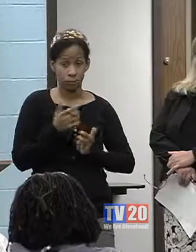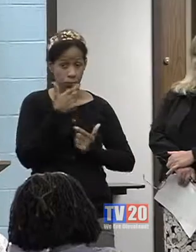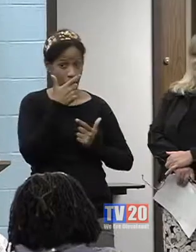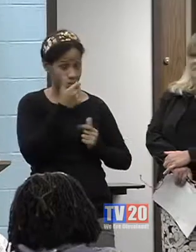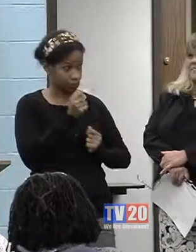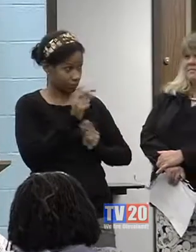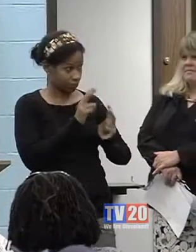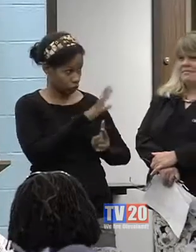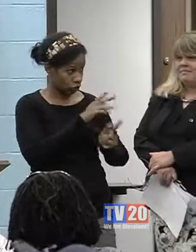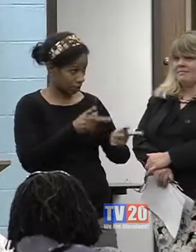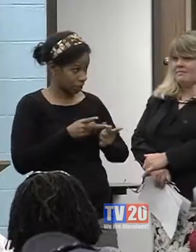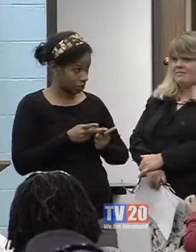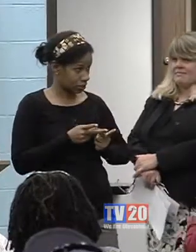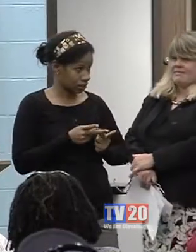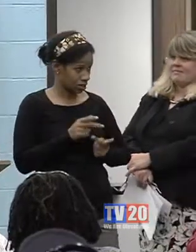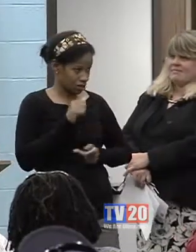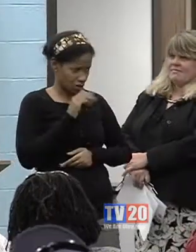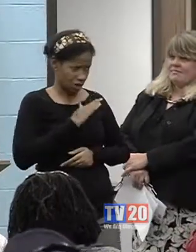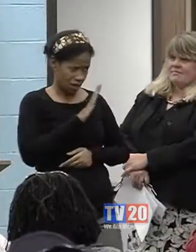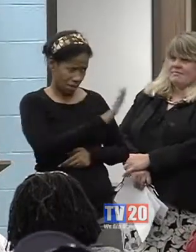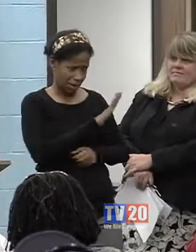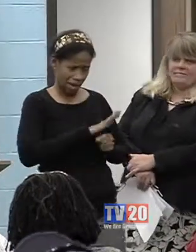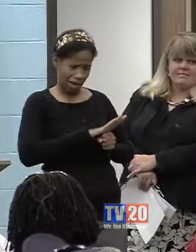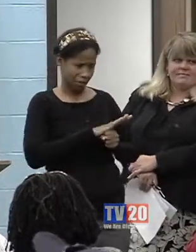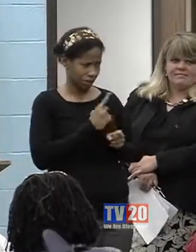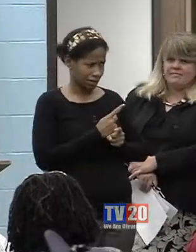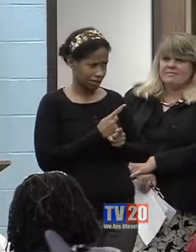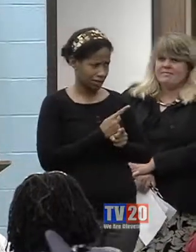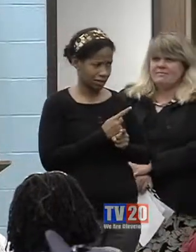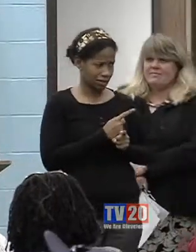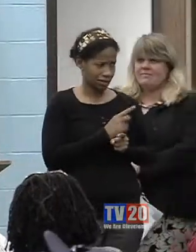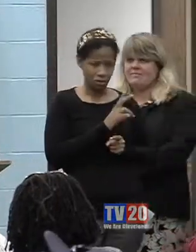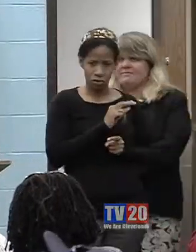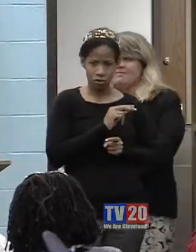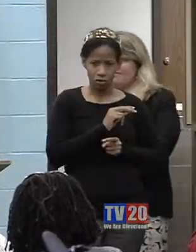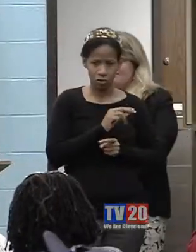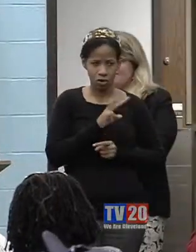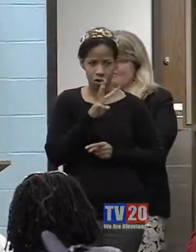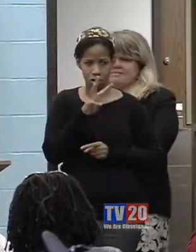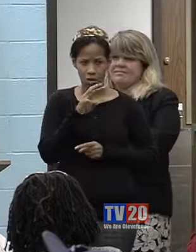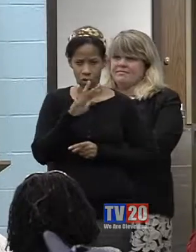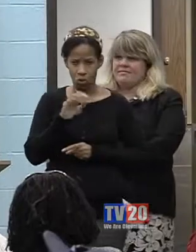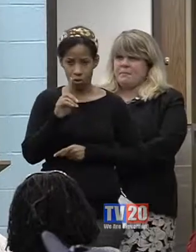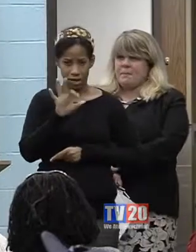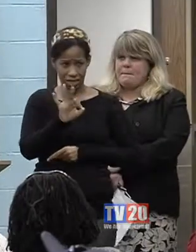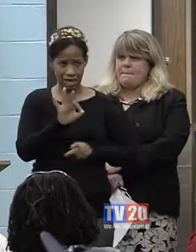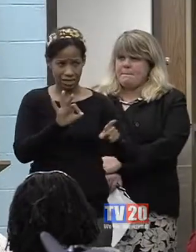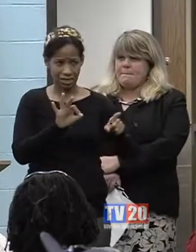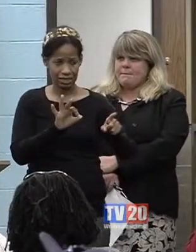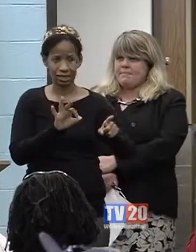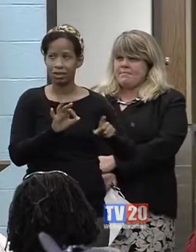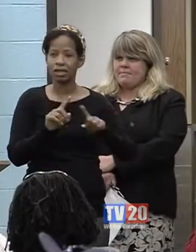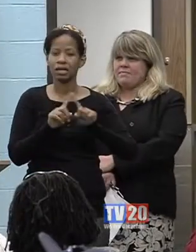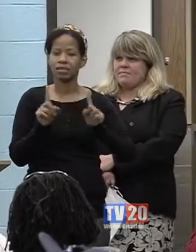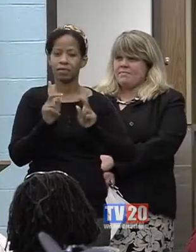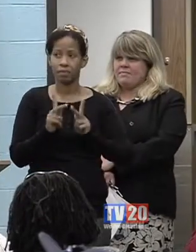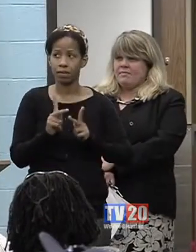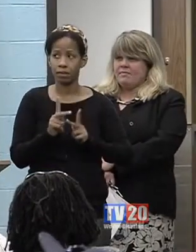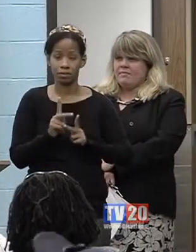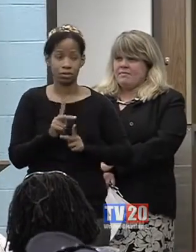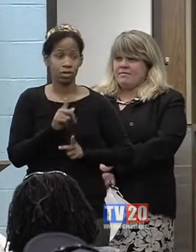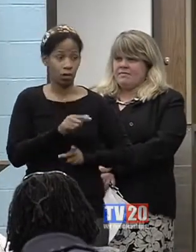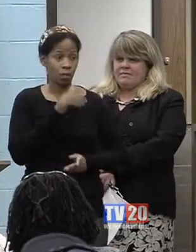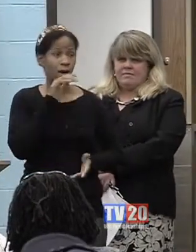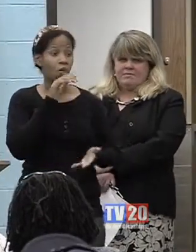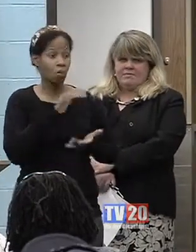center. You're not in my ward, right? You're not in Ward 9, Barsha Jones? But you're in my